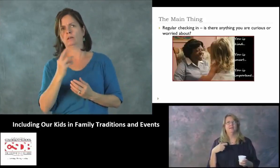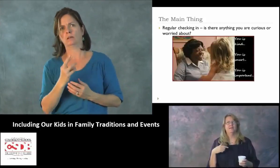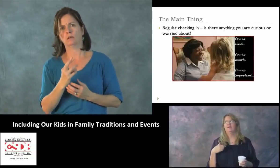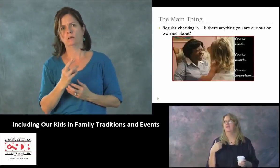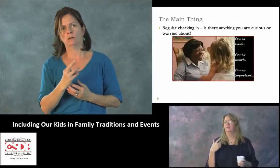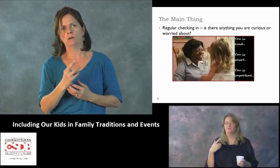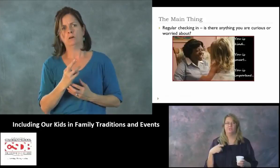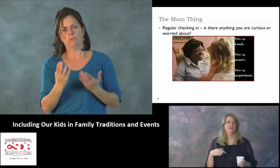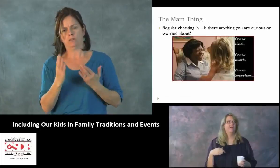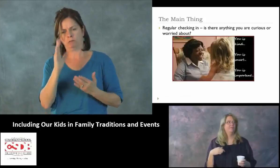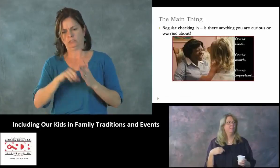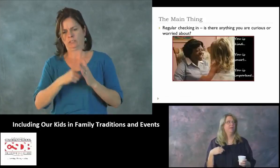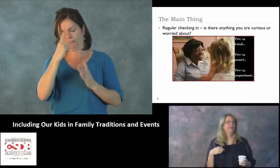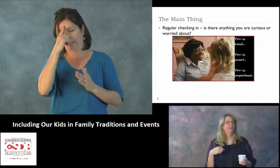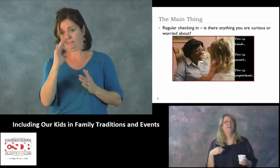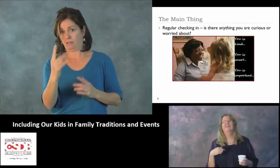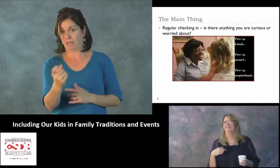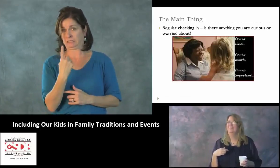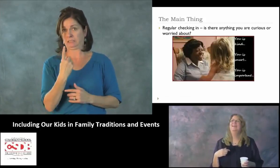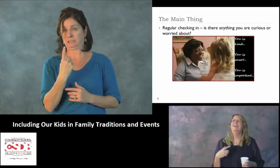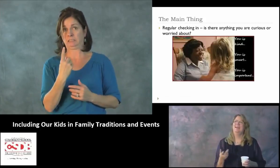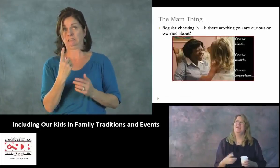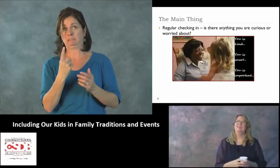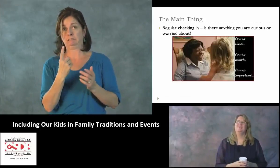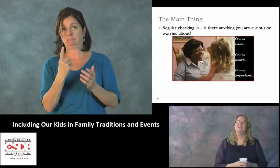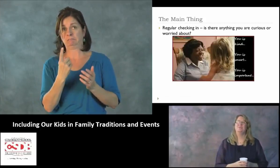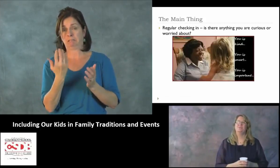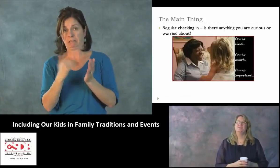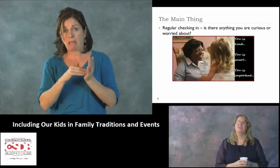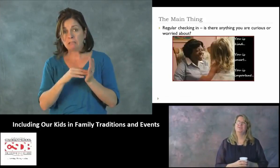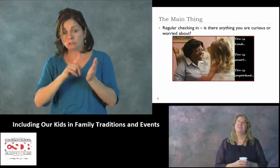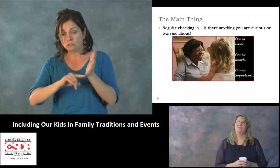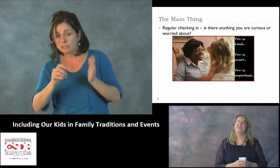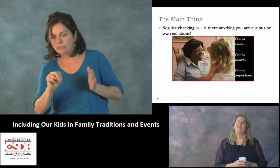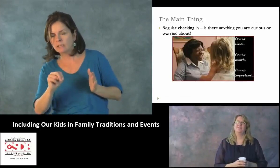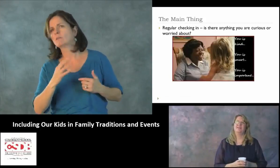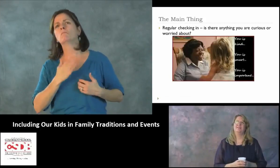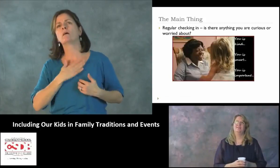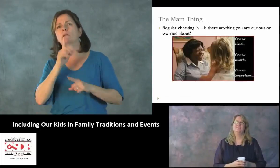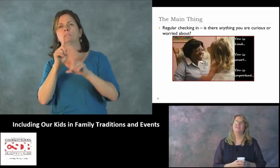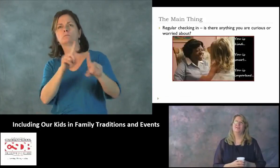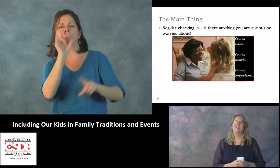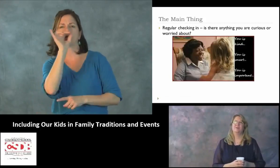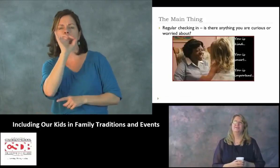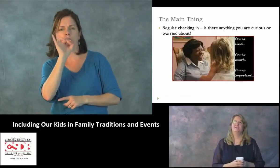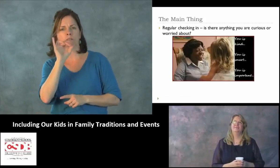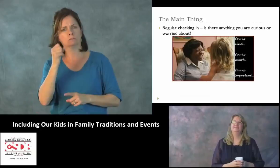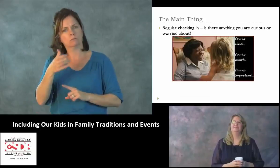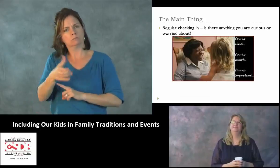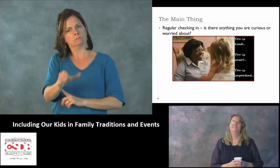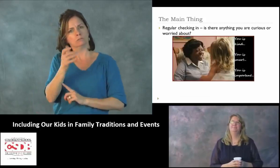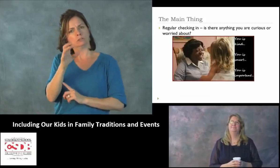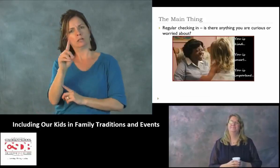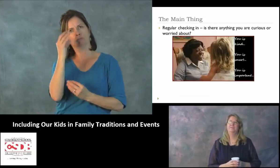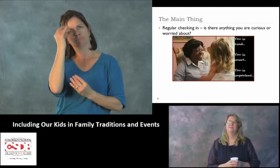I say when she asks me again? So such an important thing to talk about.